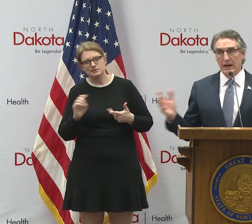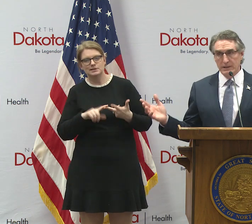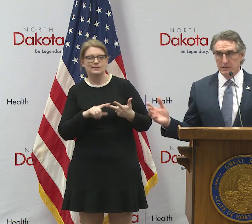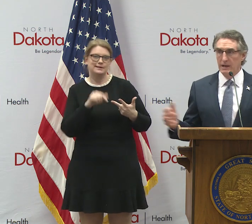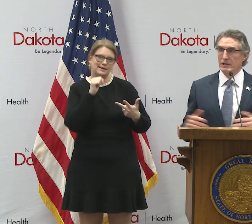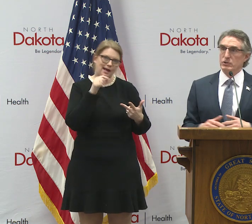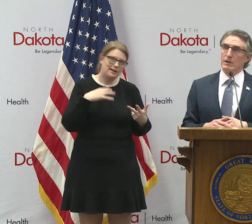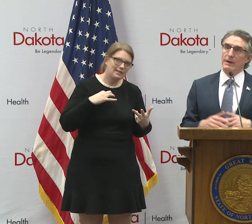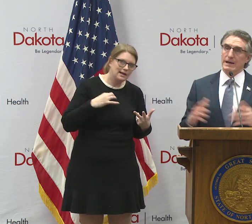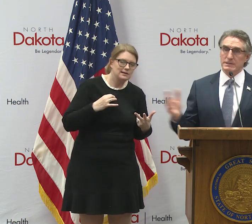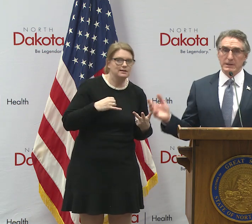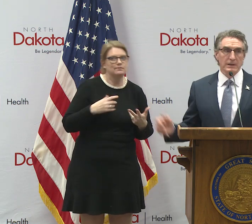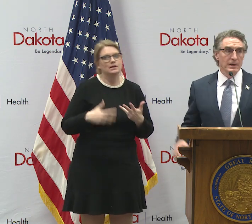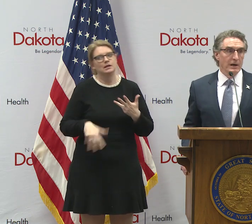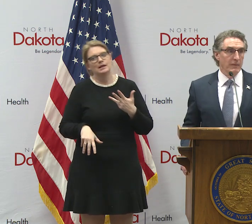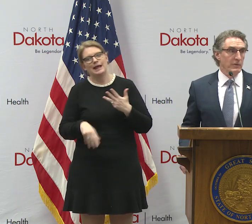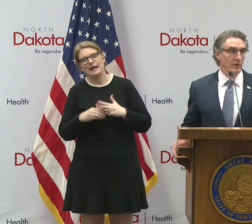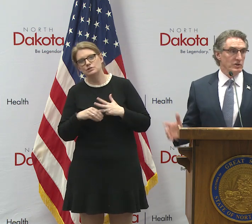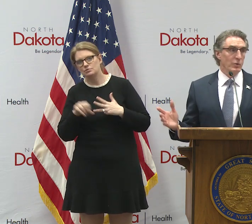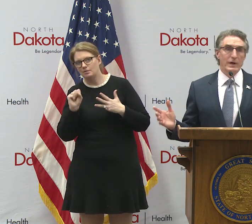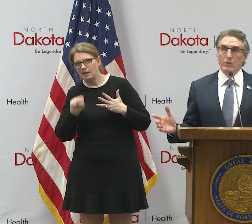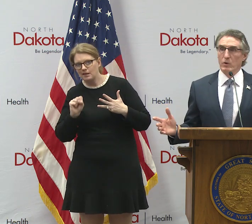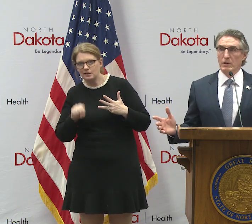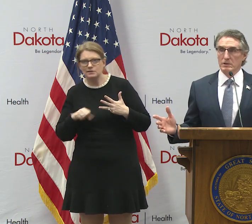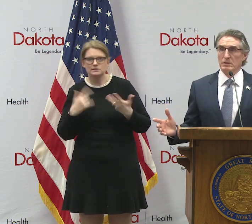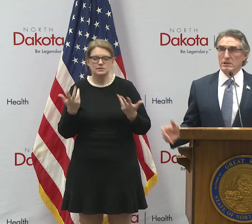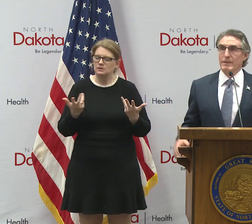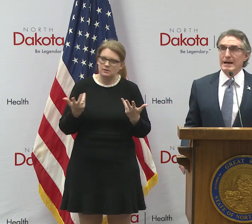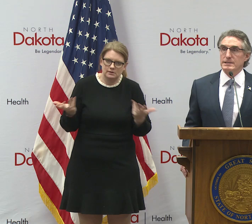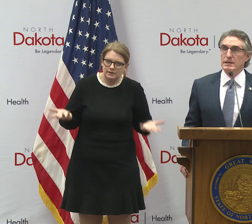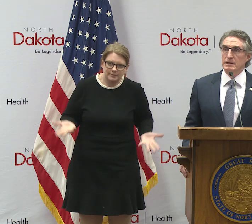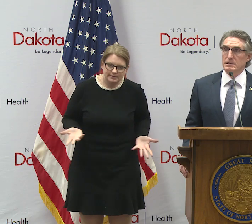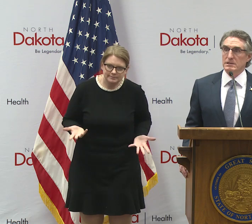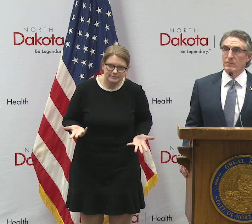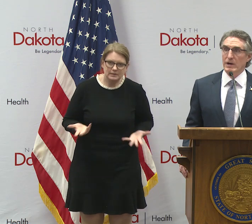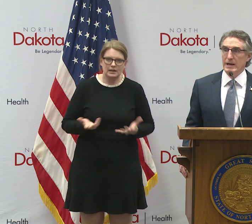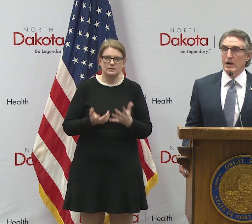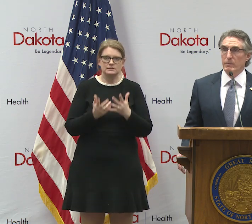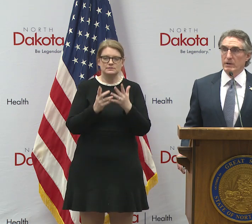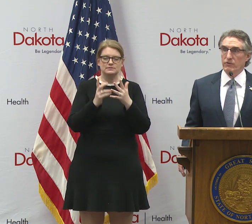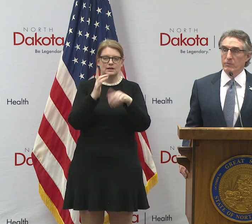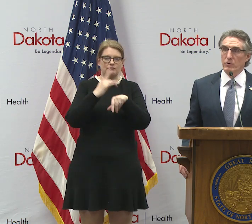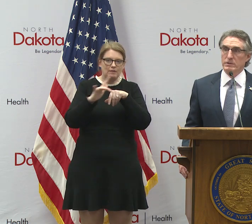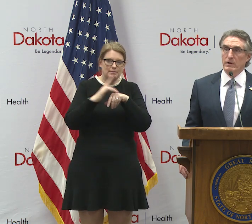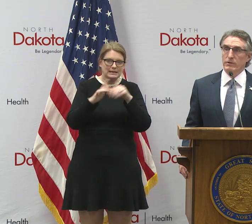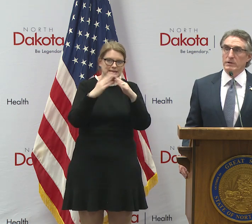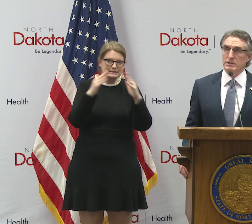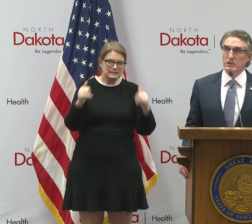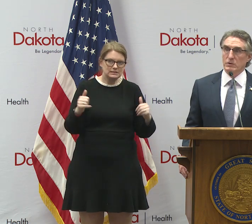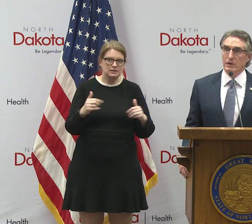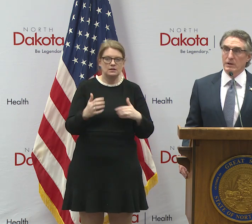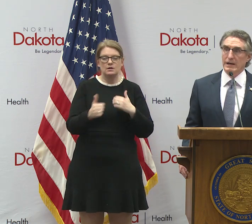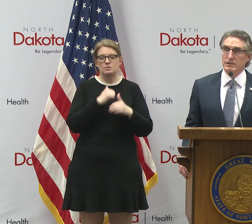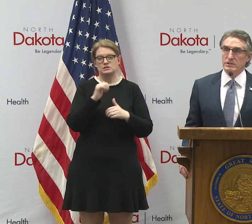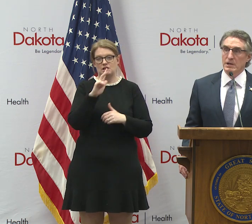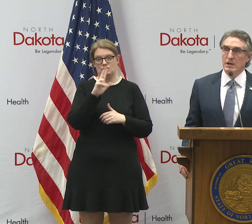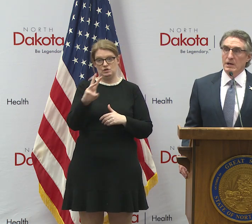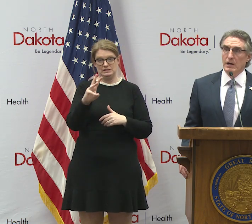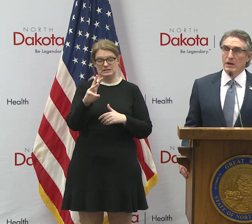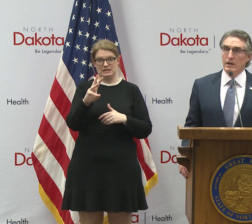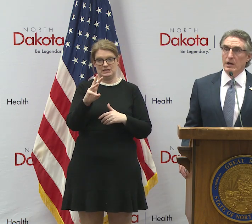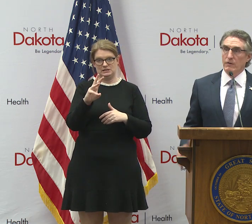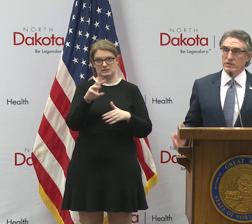non-elective. We've got extra capacity. Just the way it works, there's capacity in the system right now because in most of our 36 critical